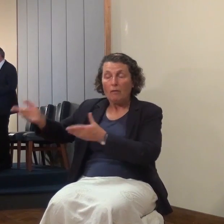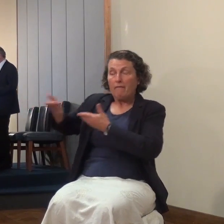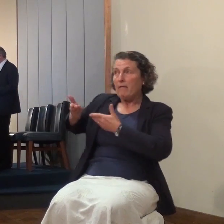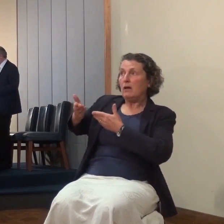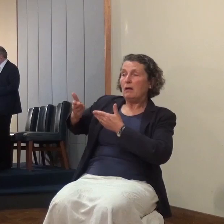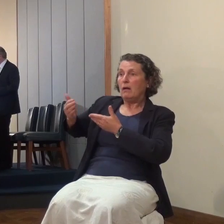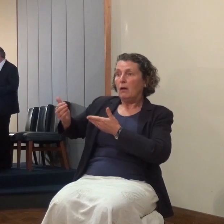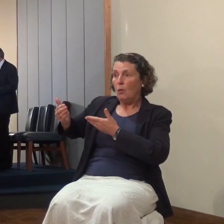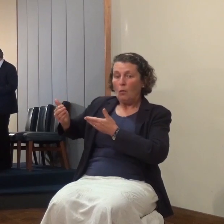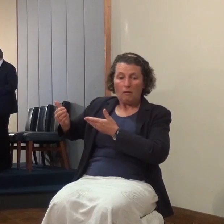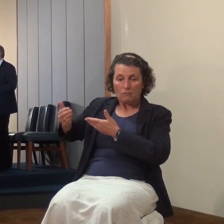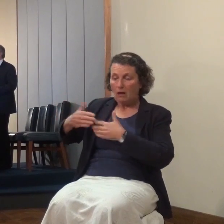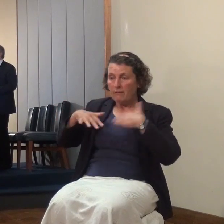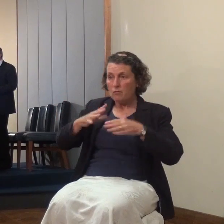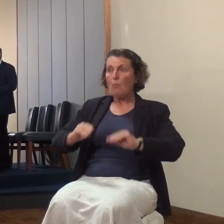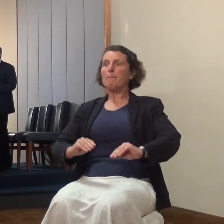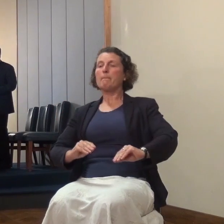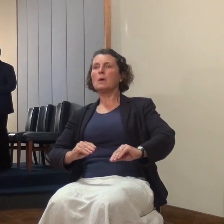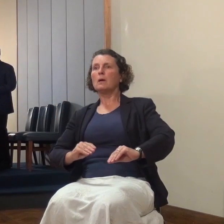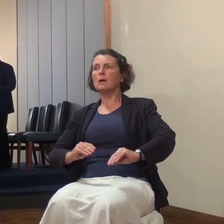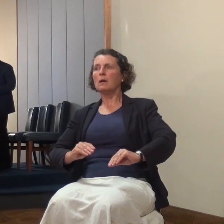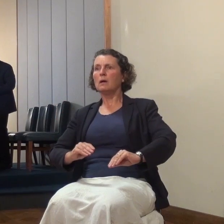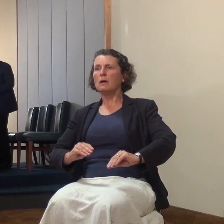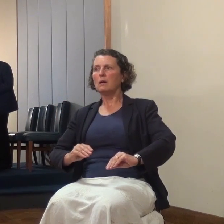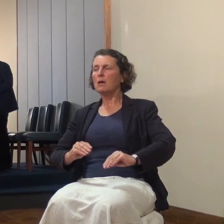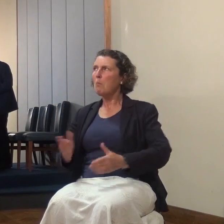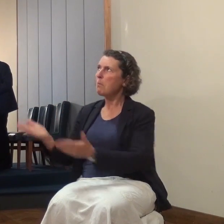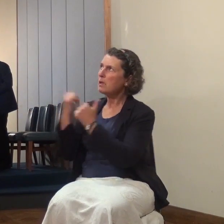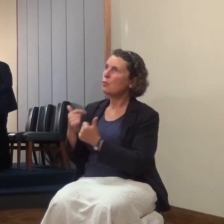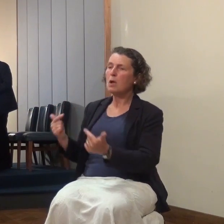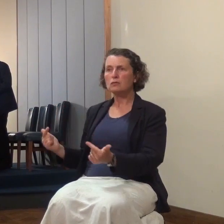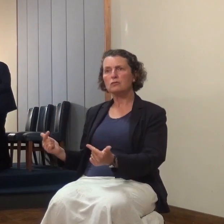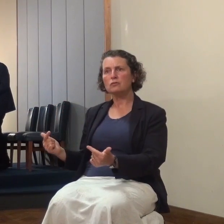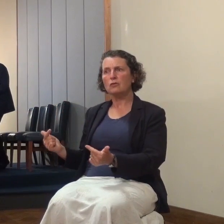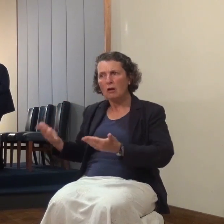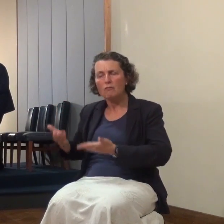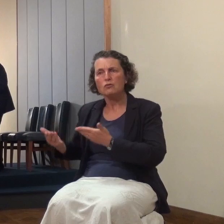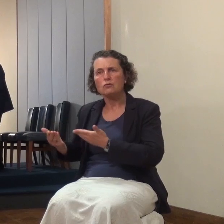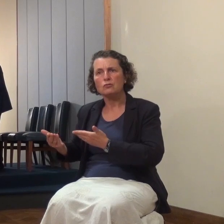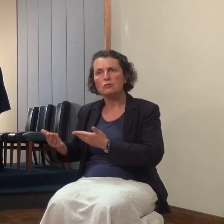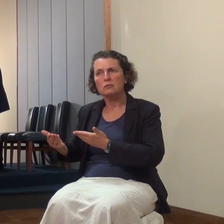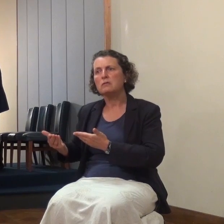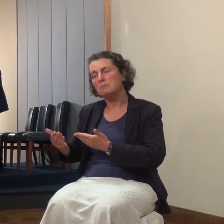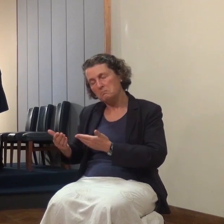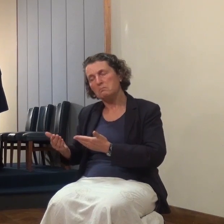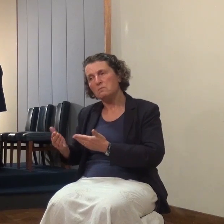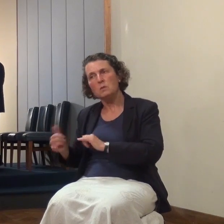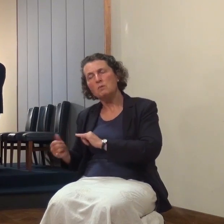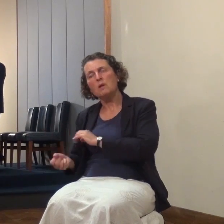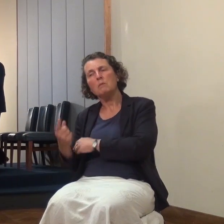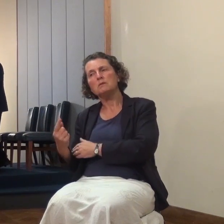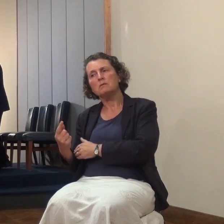difficulty, the Lord may be waiting to show great favour to you. Now my next heading is this: grace to